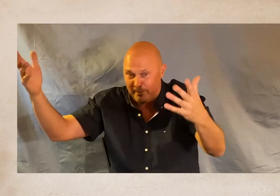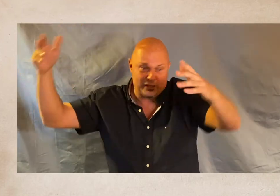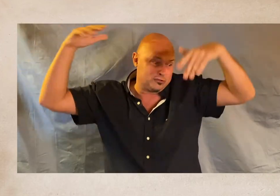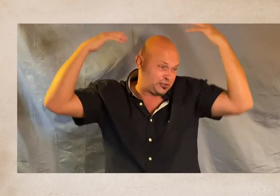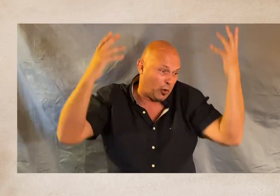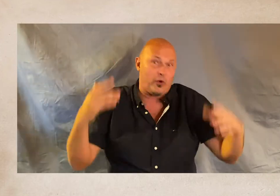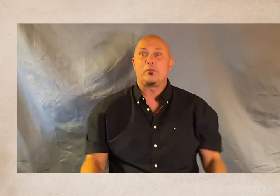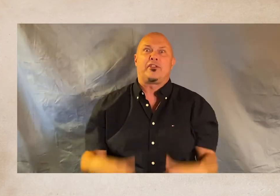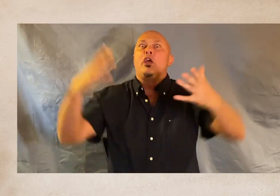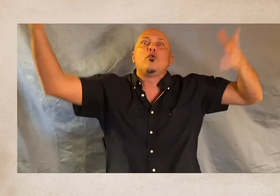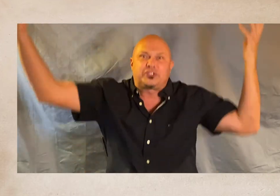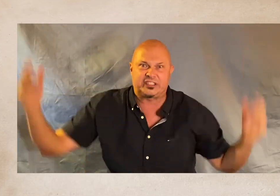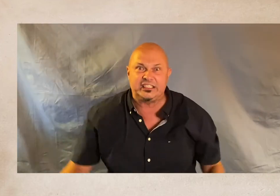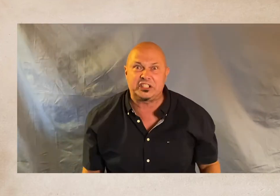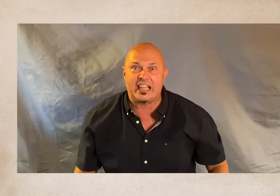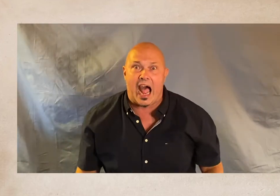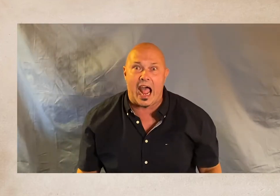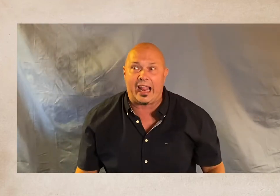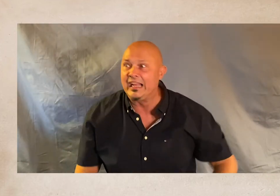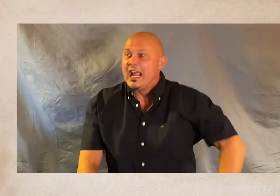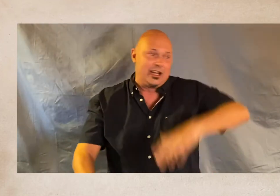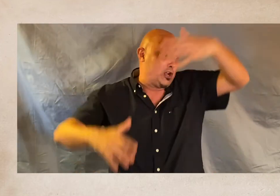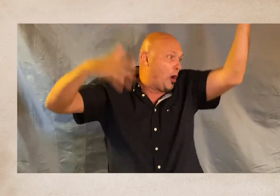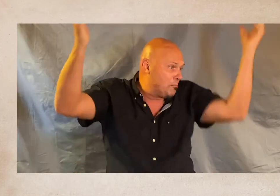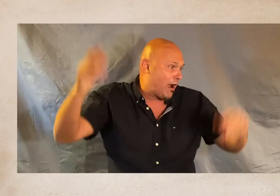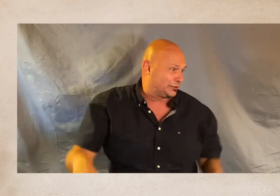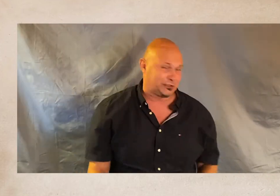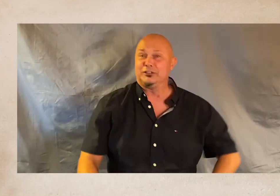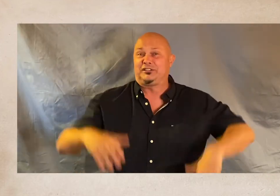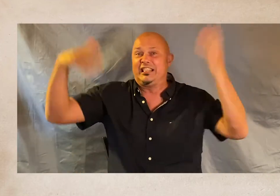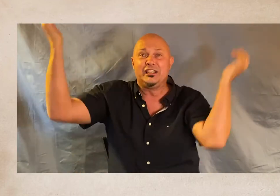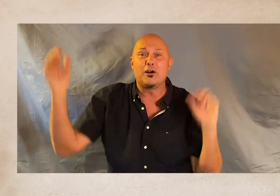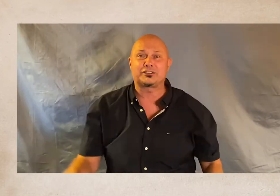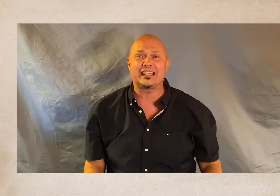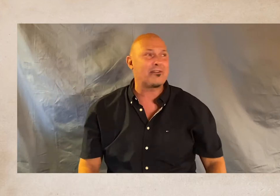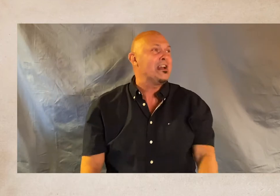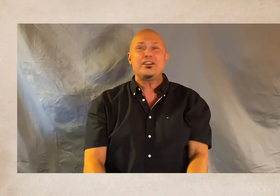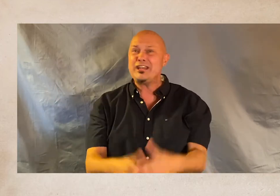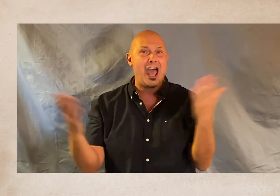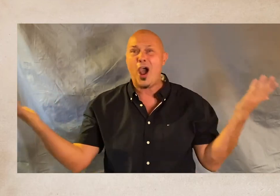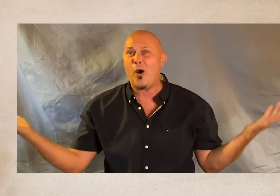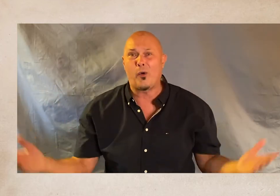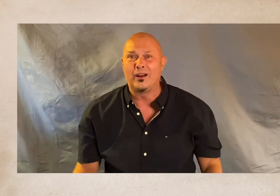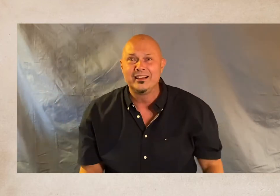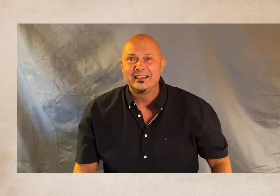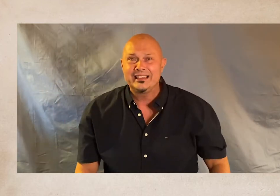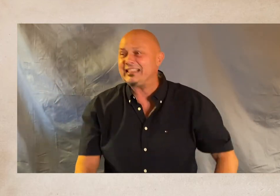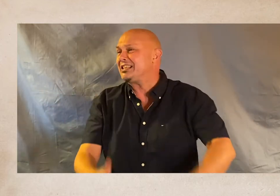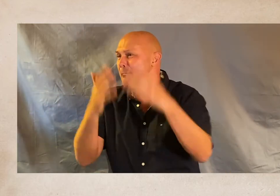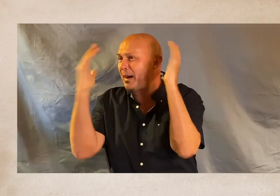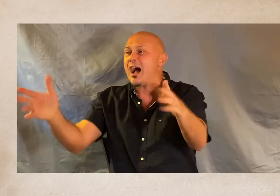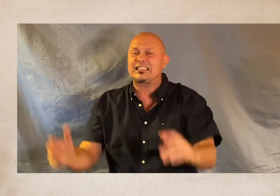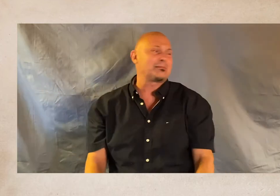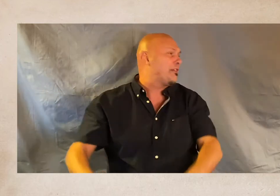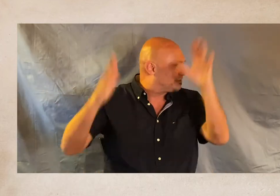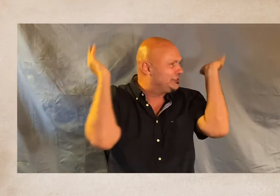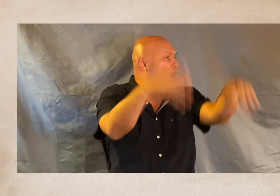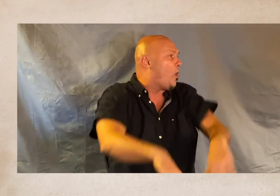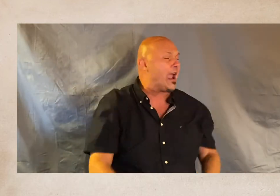Phenomenal story with no CGI and no monsters and no stuff? No! It's impossible! There's no way to